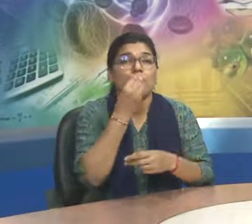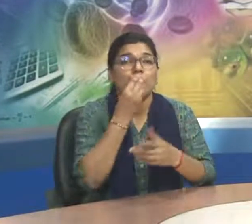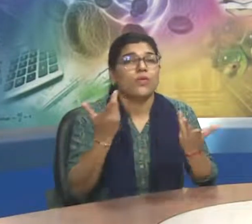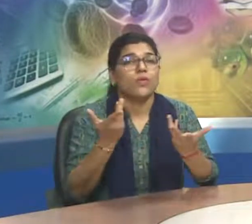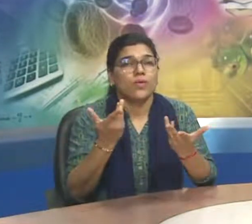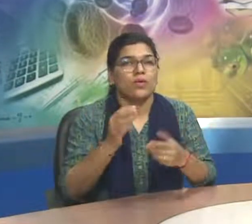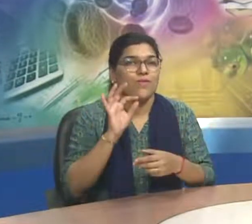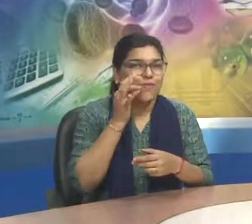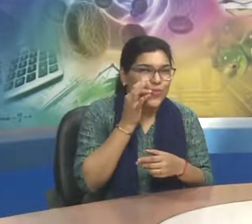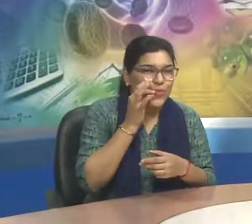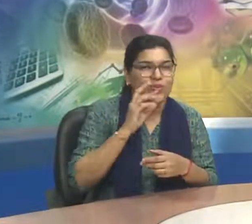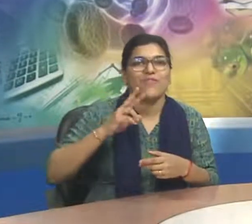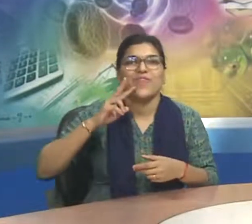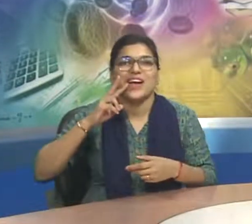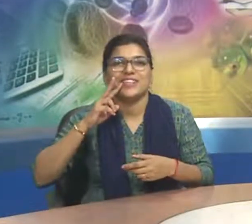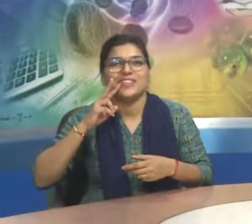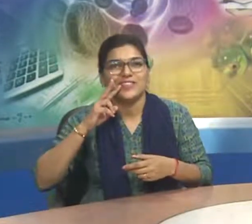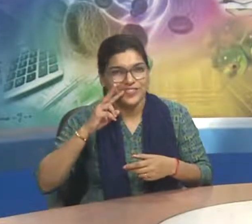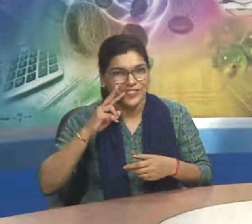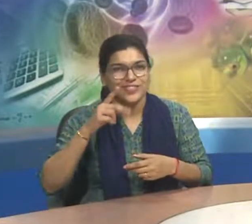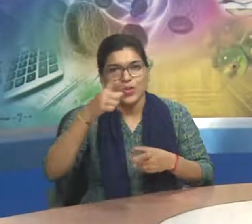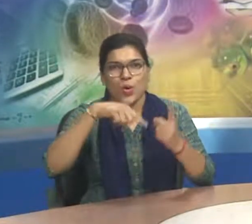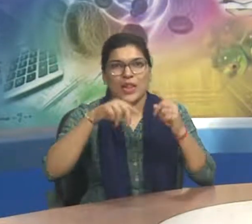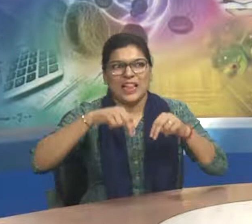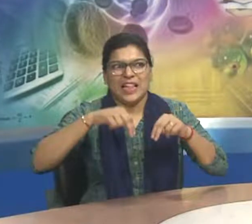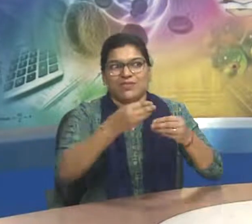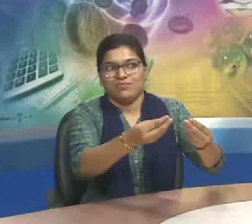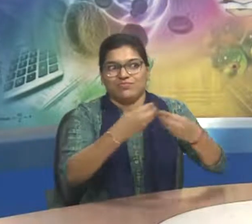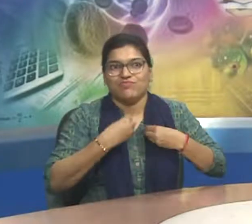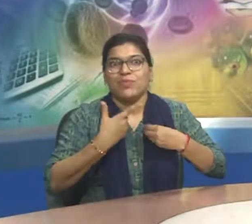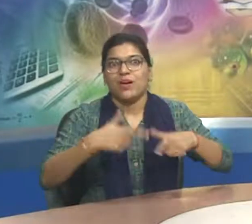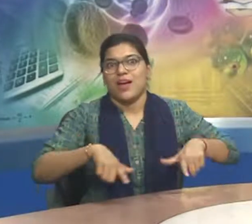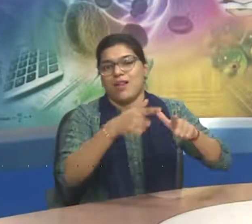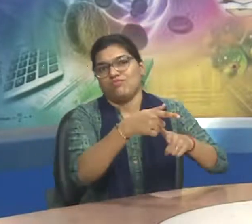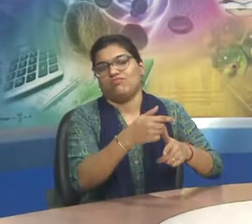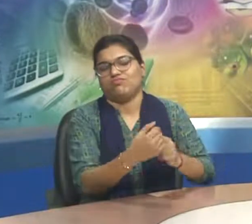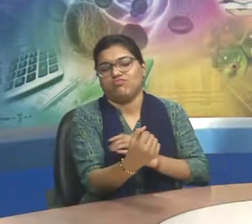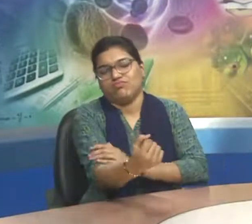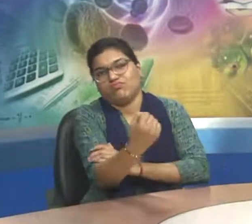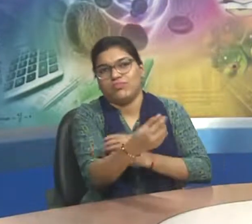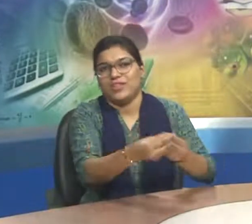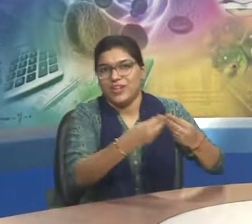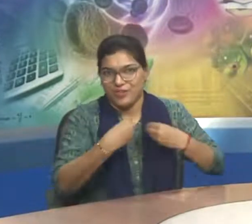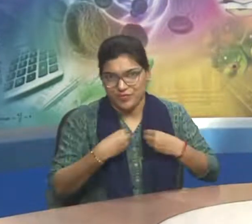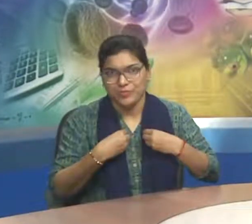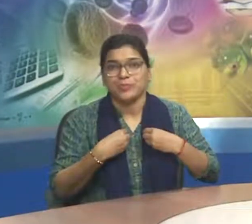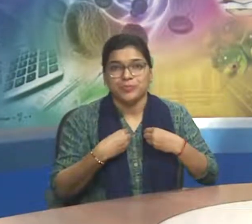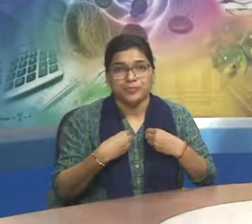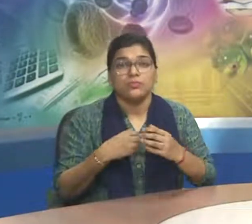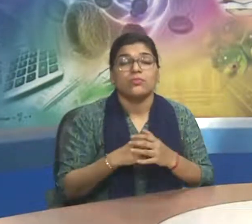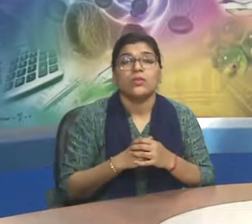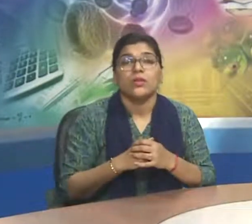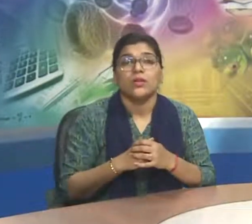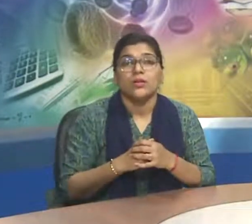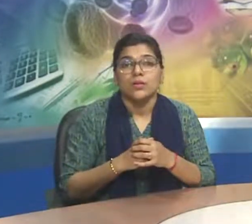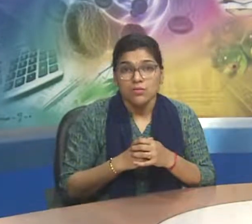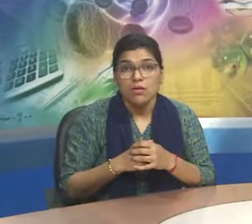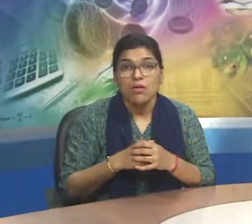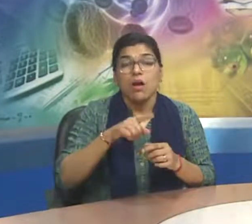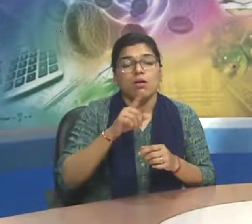the food. So these are the two main usages of plants, that it gives us air to breathe